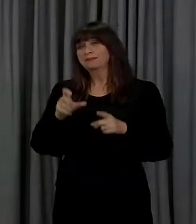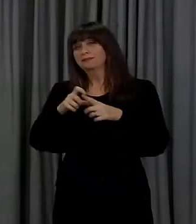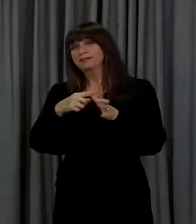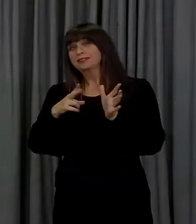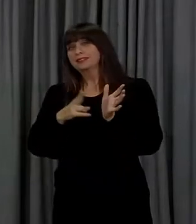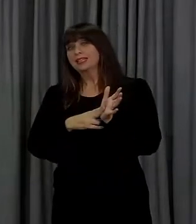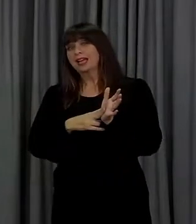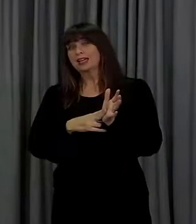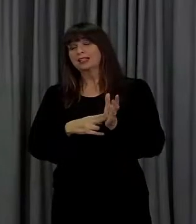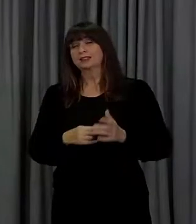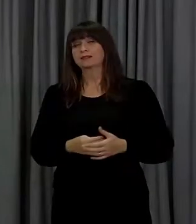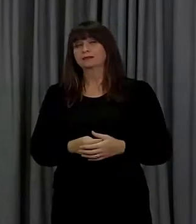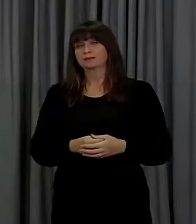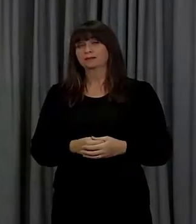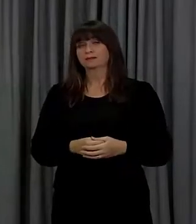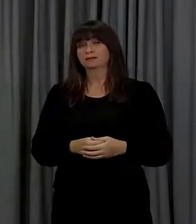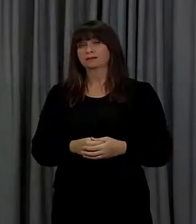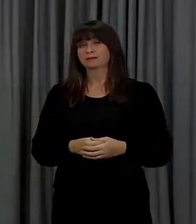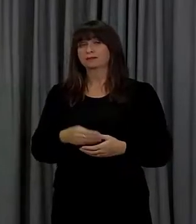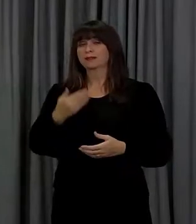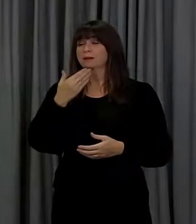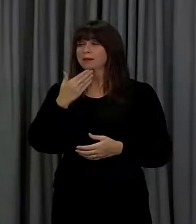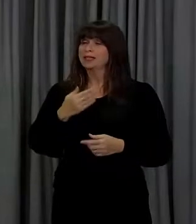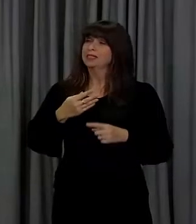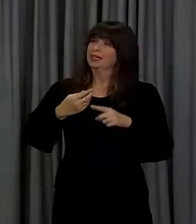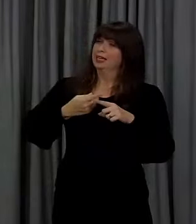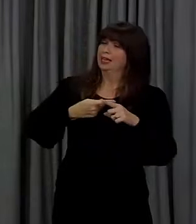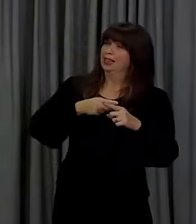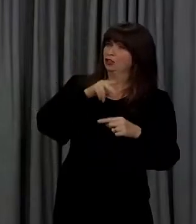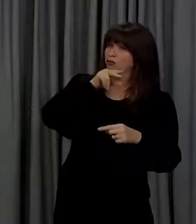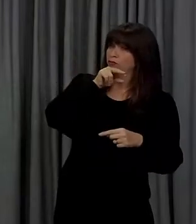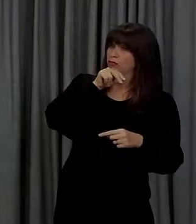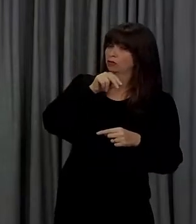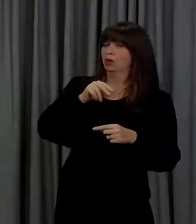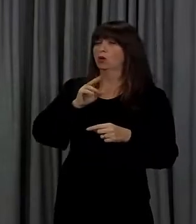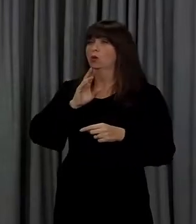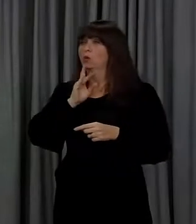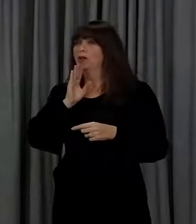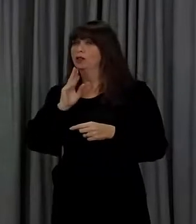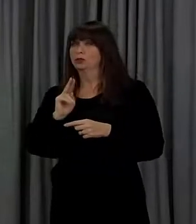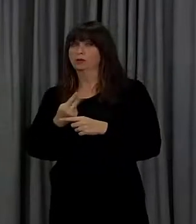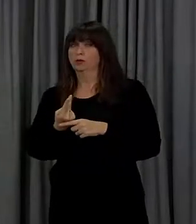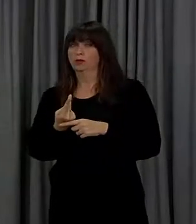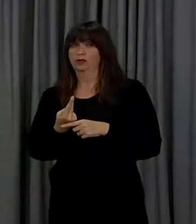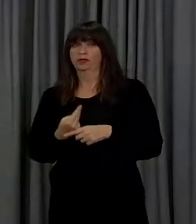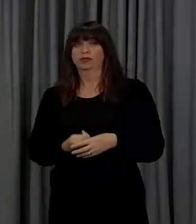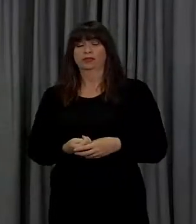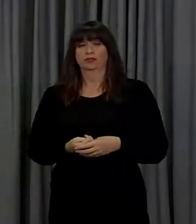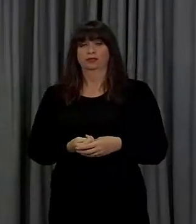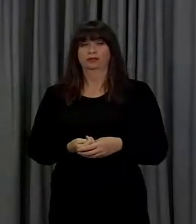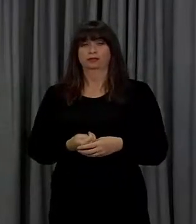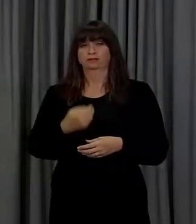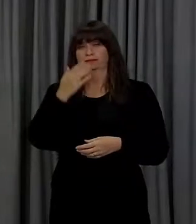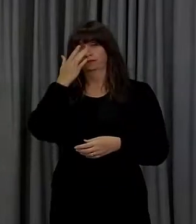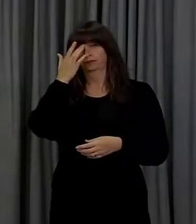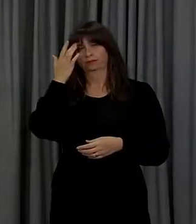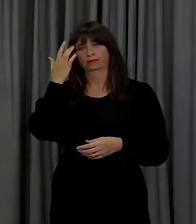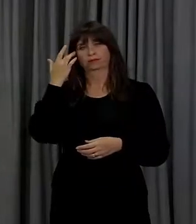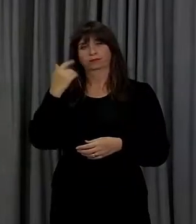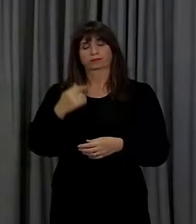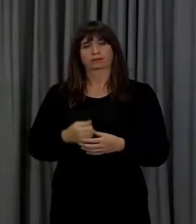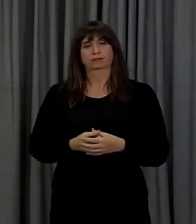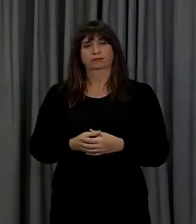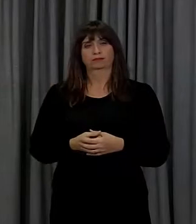Dan. Thank you, Minister. If I could get these answers in Welsh as well as English, that'd be greatly appreciated. There are growing